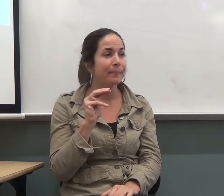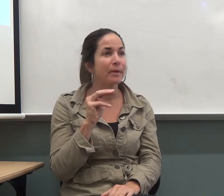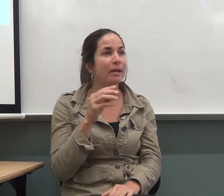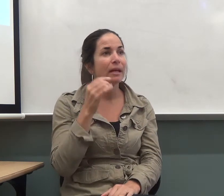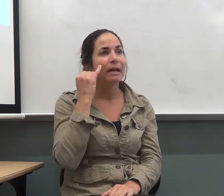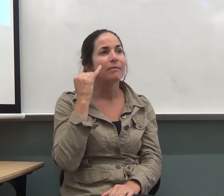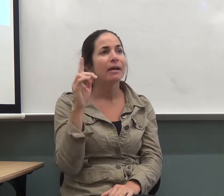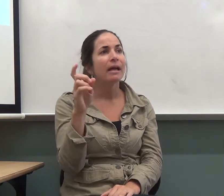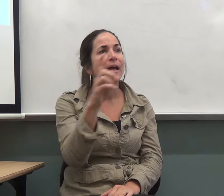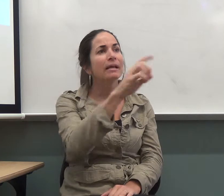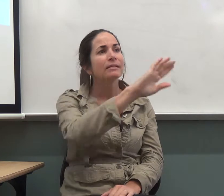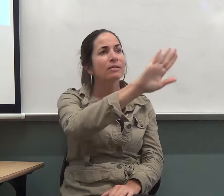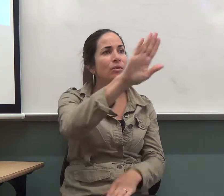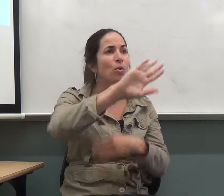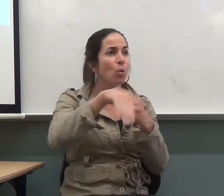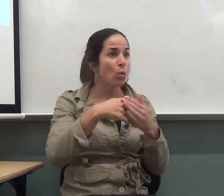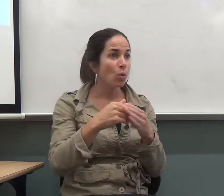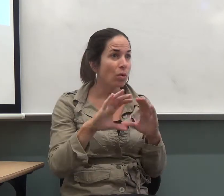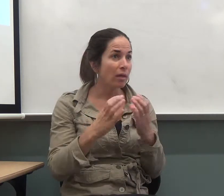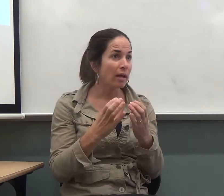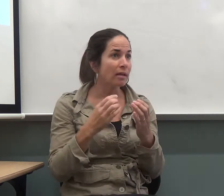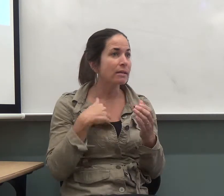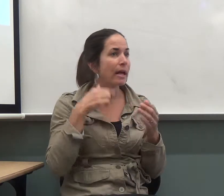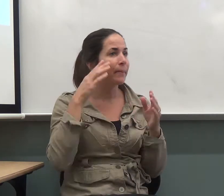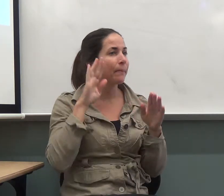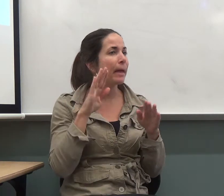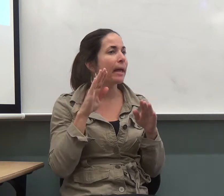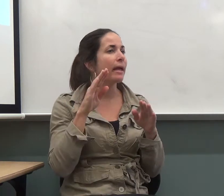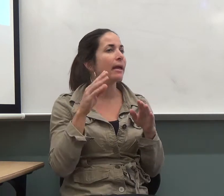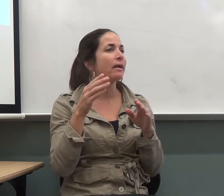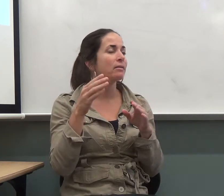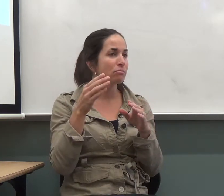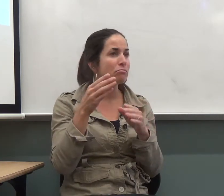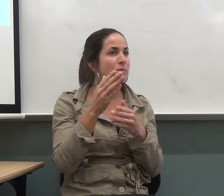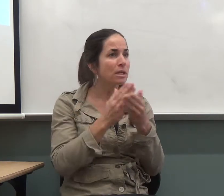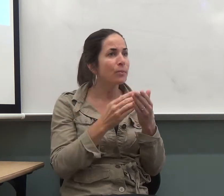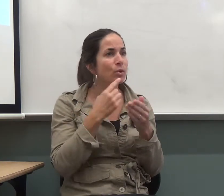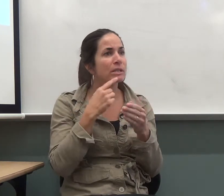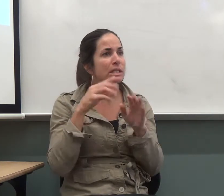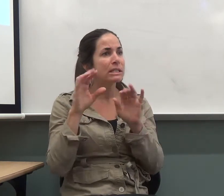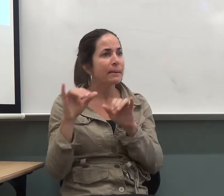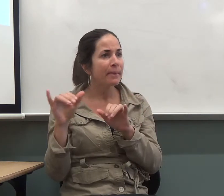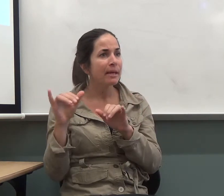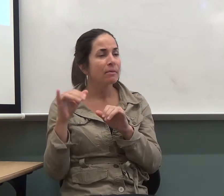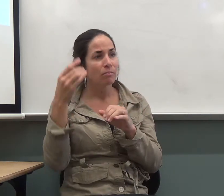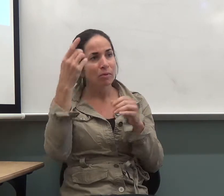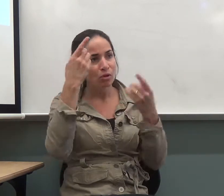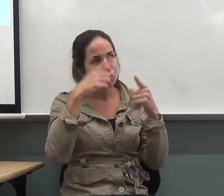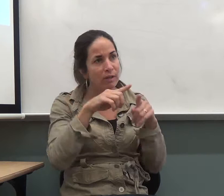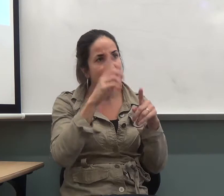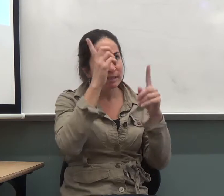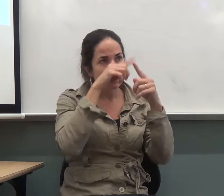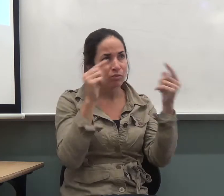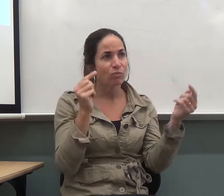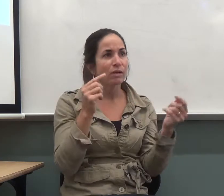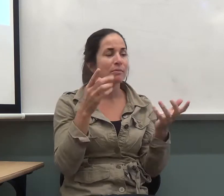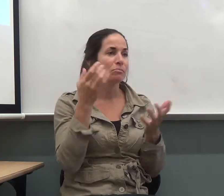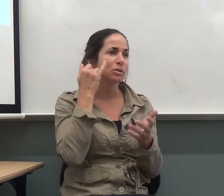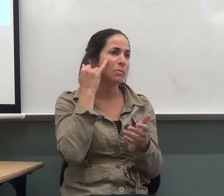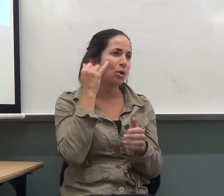whole class, I would bet a certain percentage of the class might say the same thing, right? Agree or disagree. Let's say that